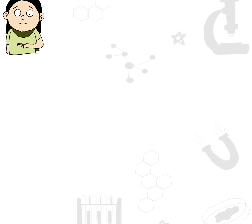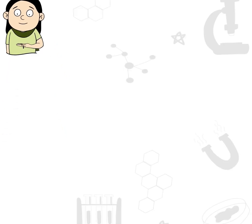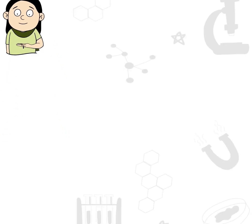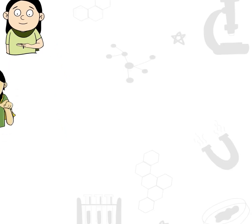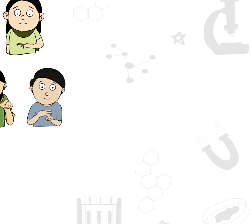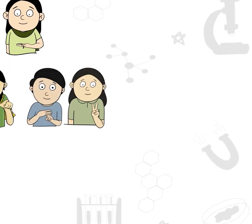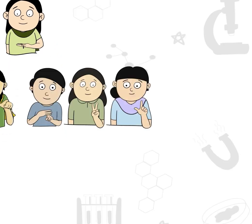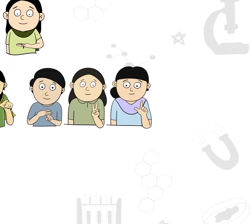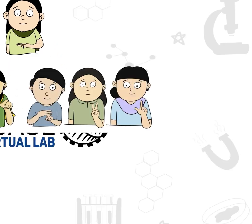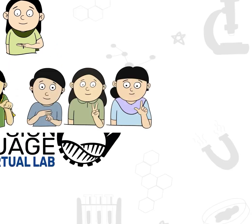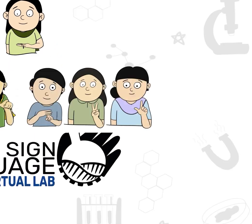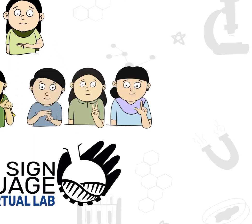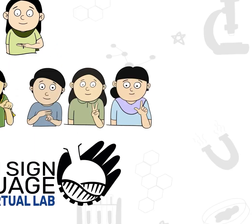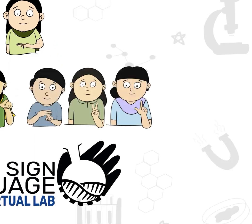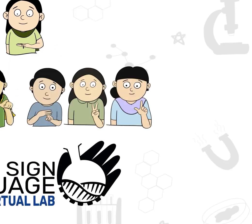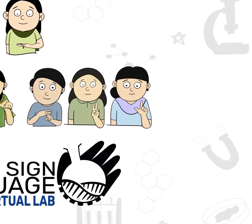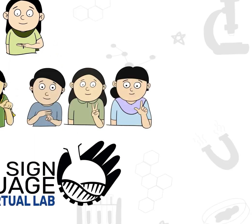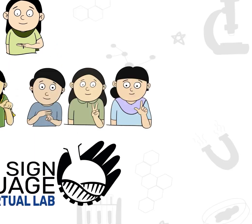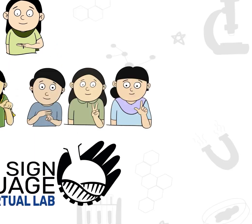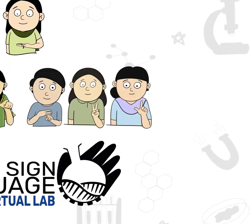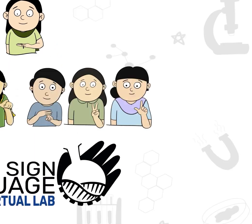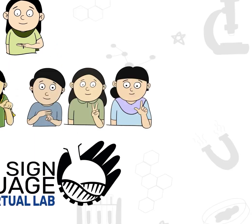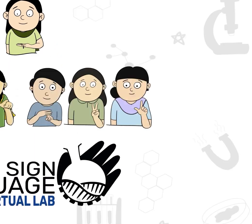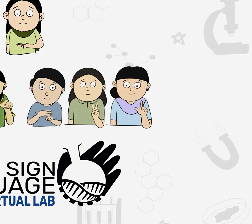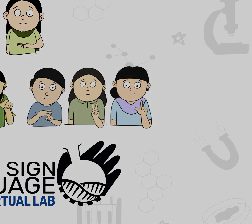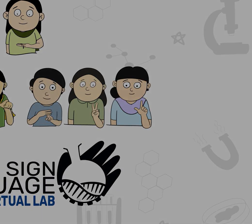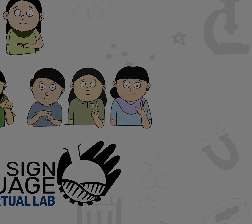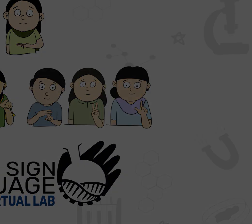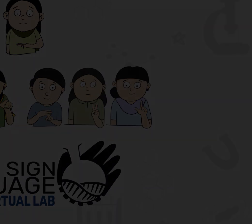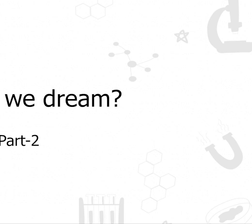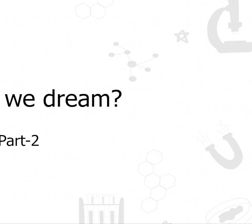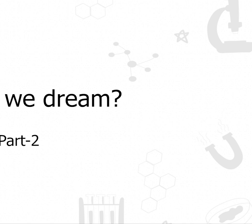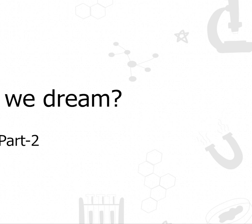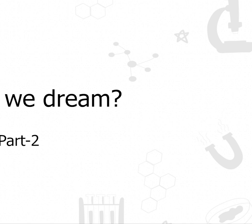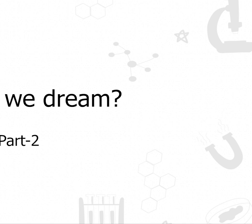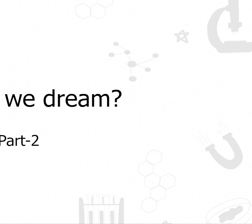Welcome to ISL Enabled Virtual Lab of CSIR.